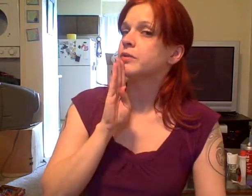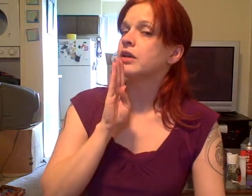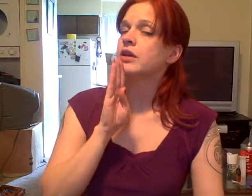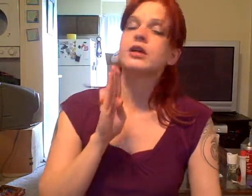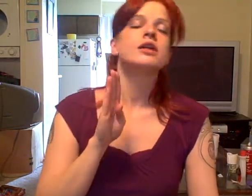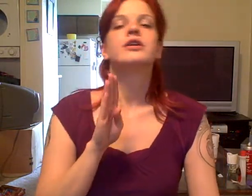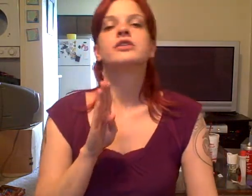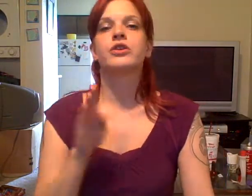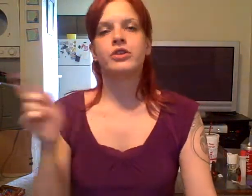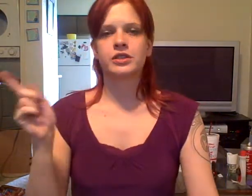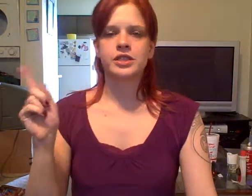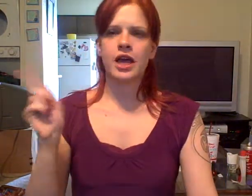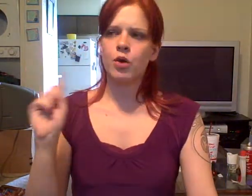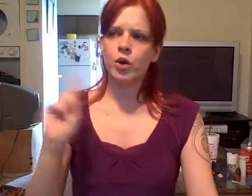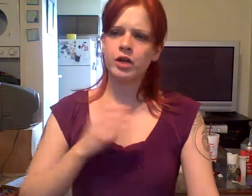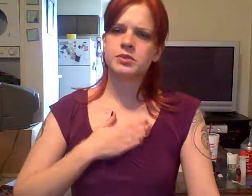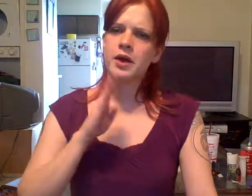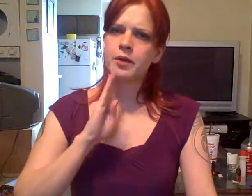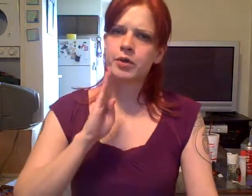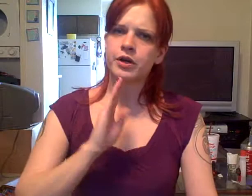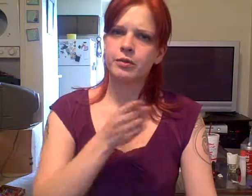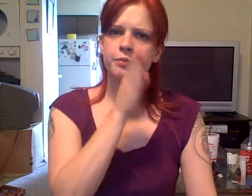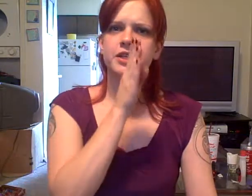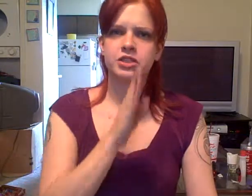B. So you could say, where's my beer, bitch?